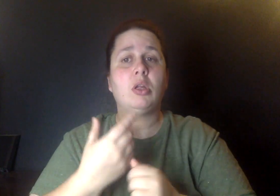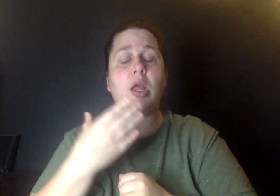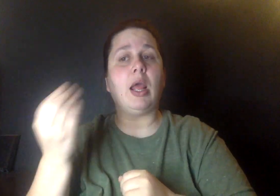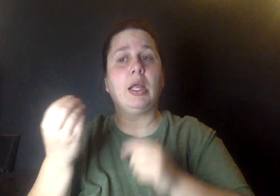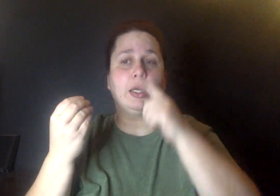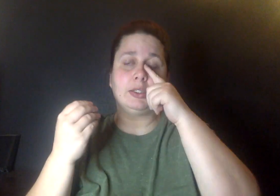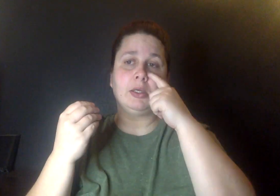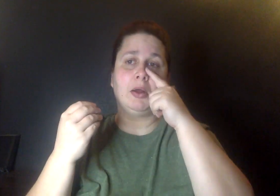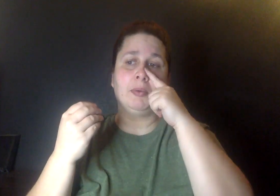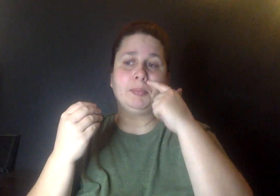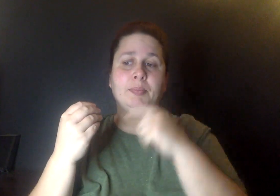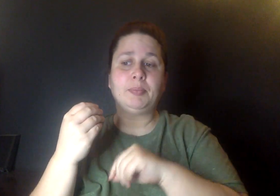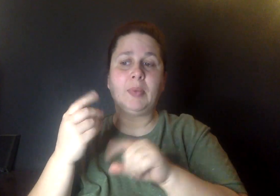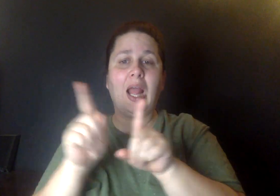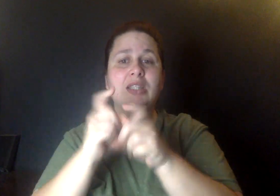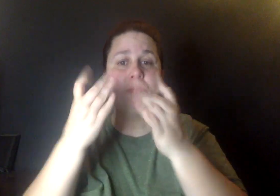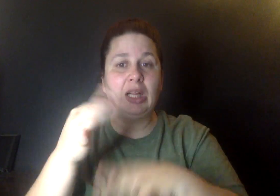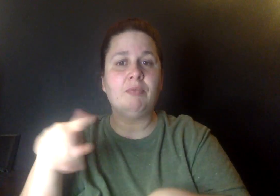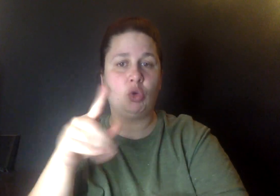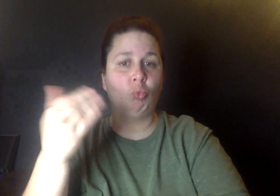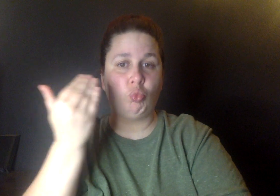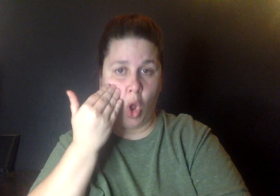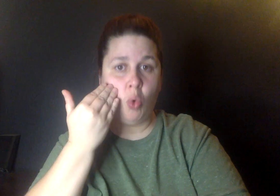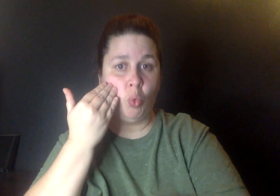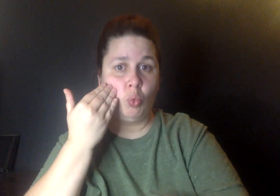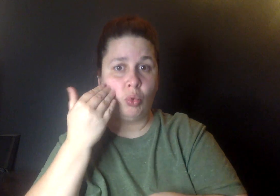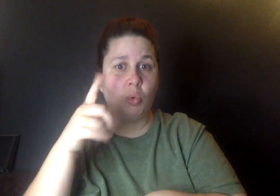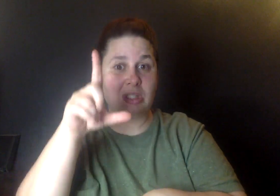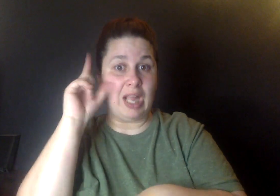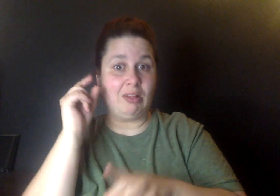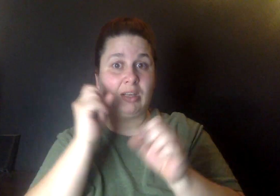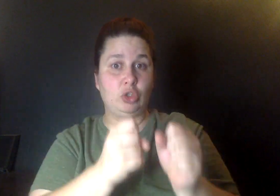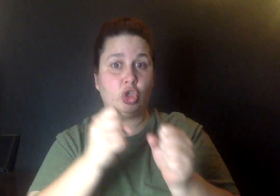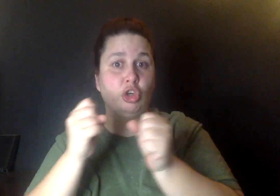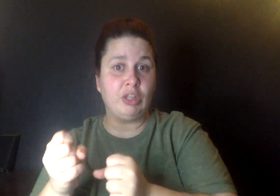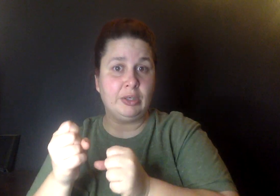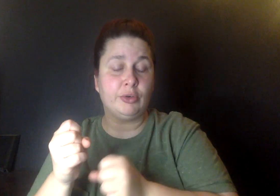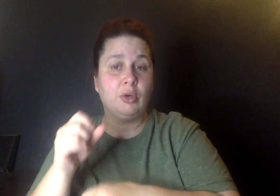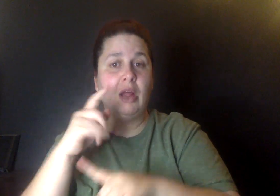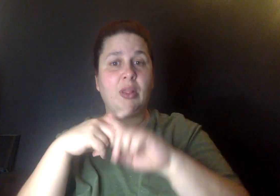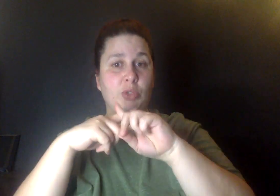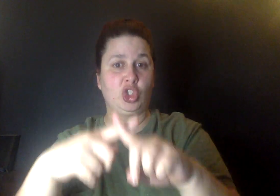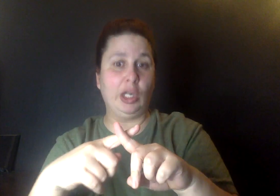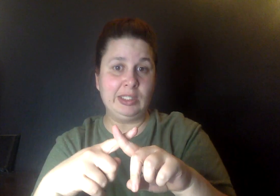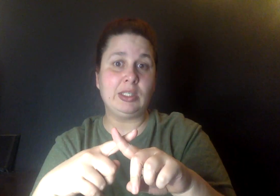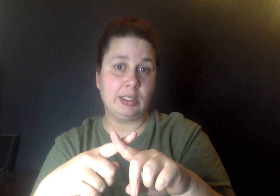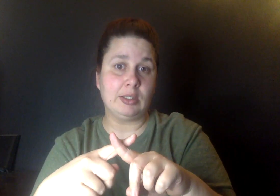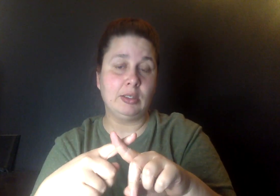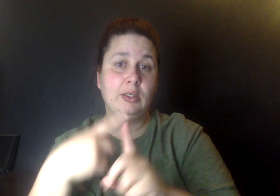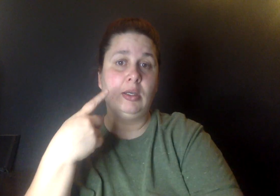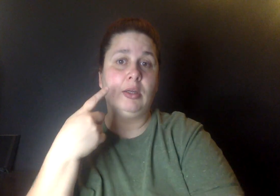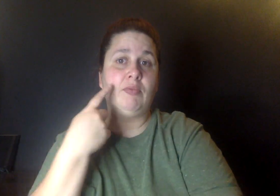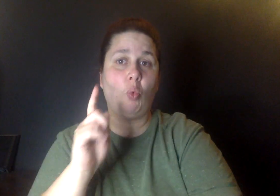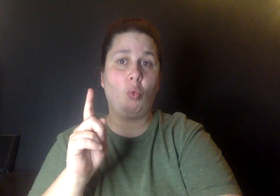And as many of you know, there was Gallagher to your leader that was talking to him for